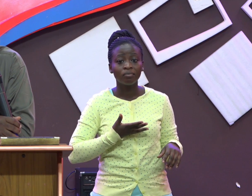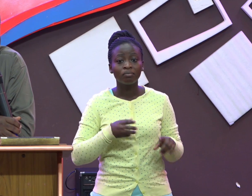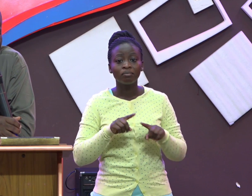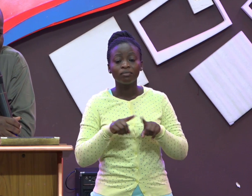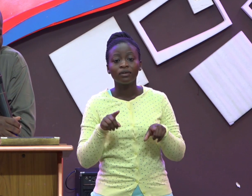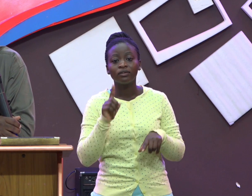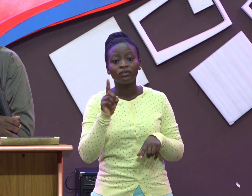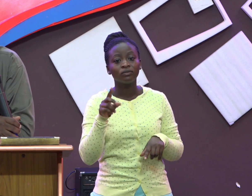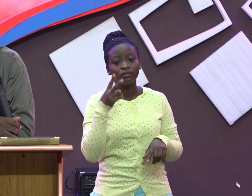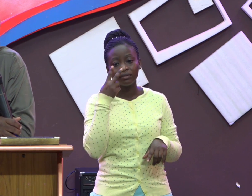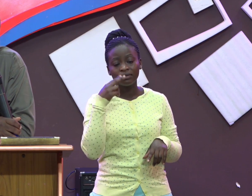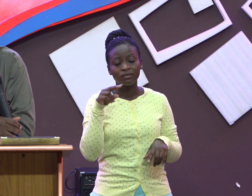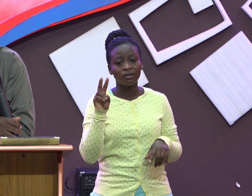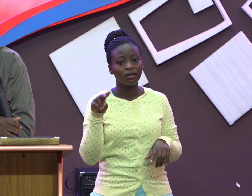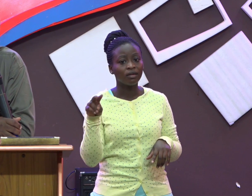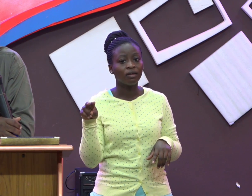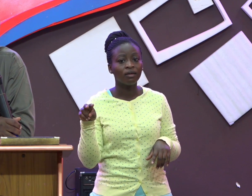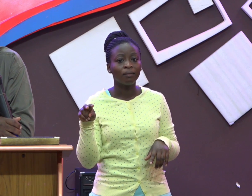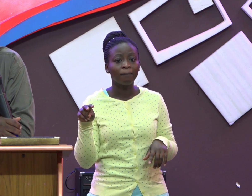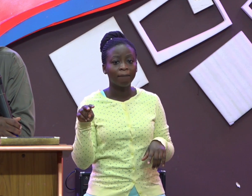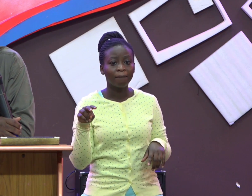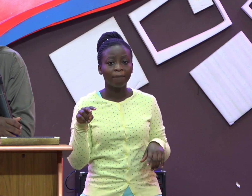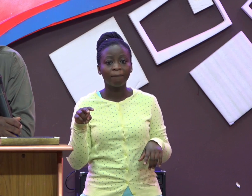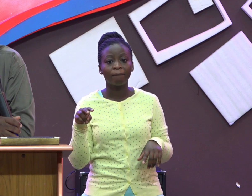does not possess you.